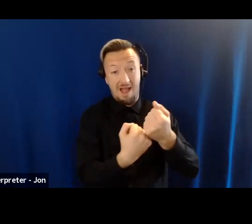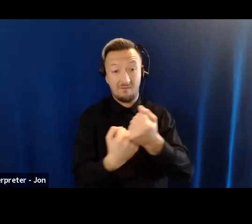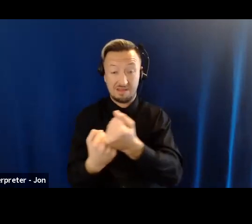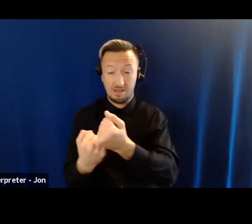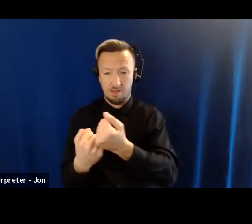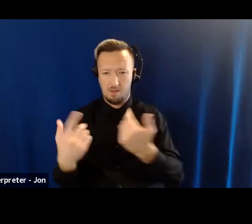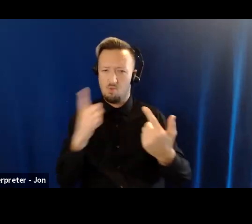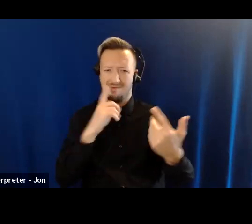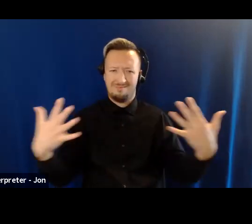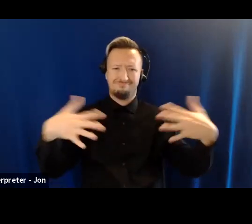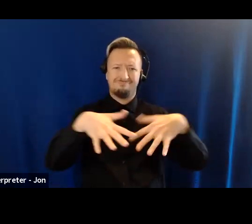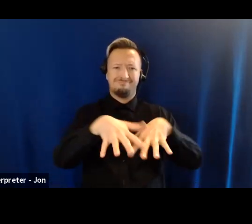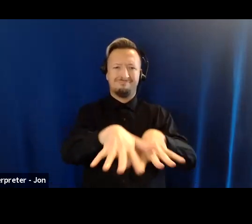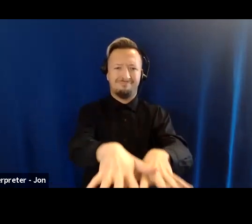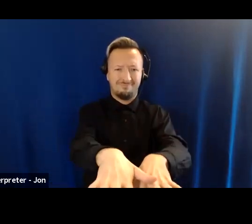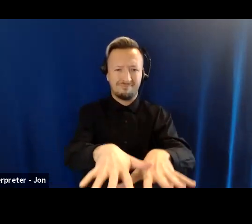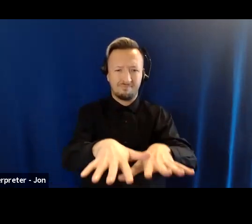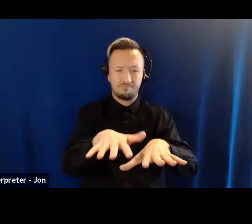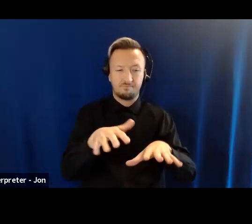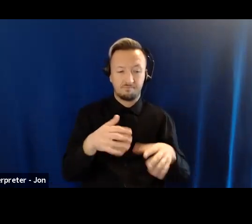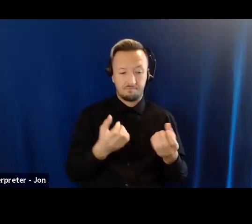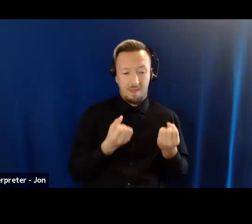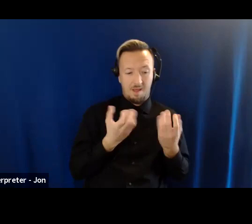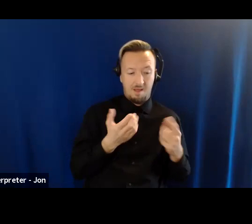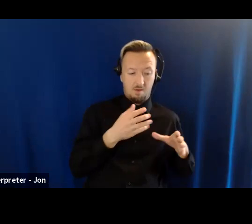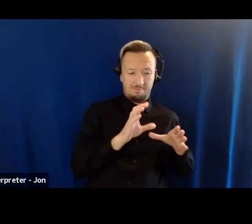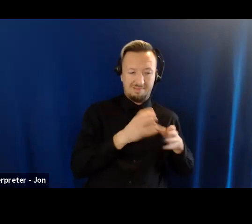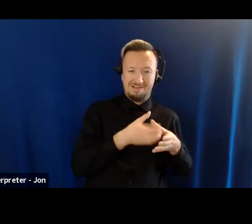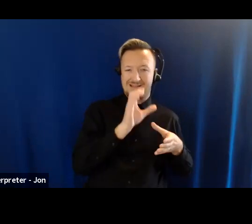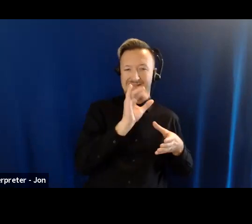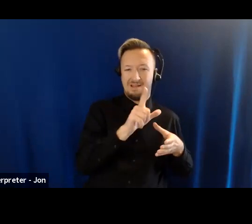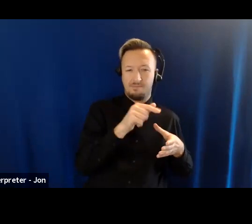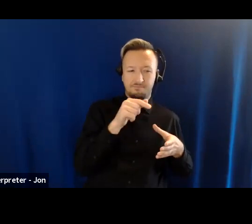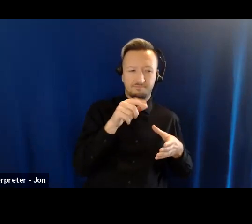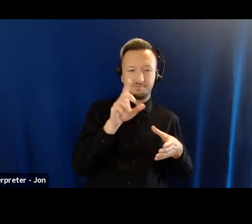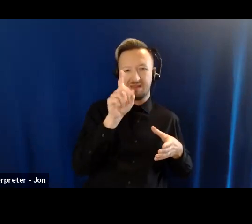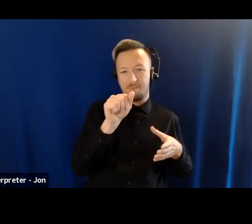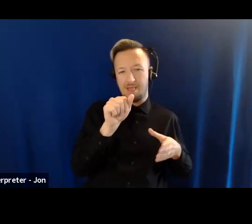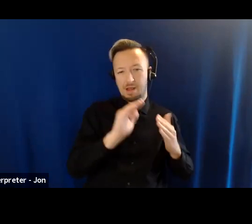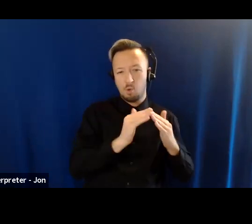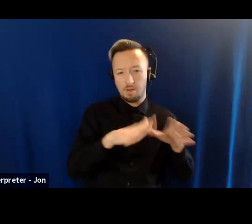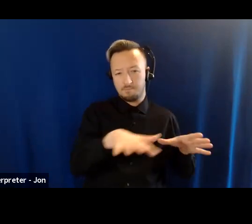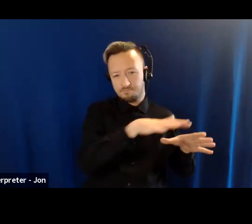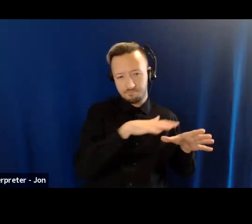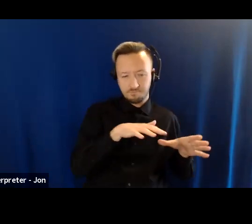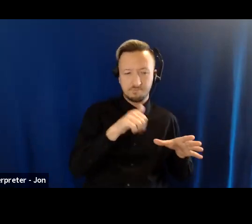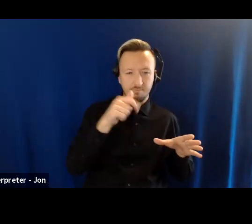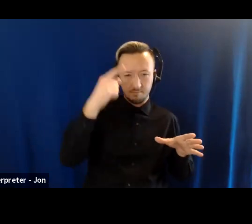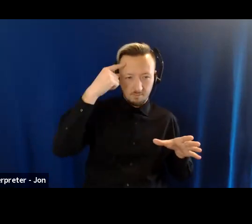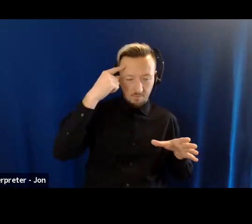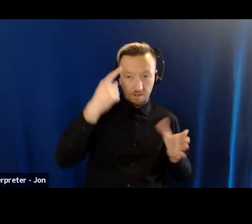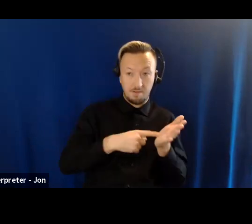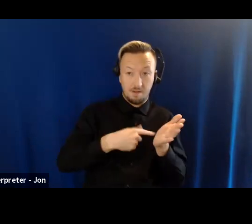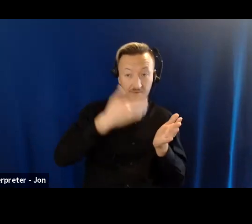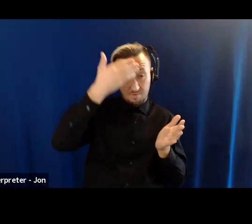we focus on. A lot of us Centers for Independent Living and folks in the disability community. And oftentimes we forget